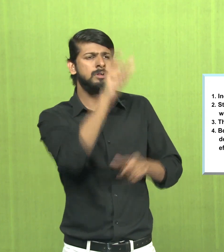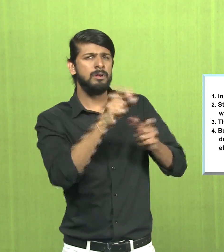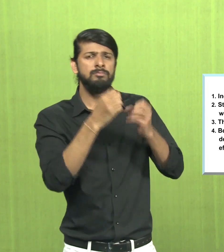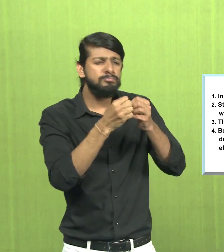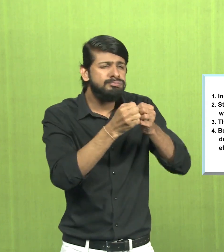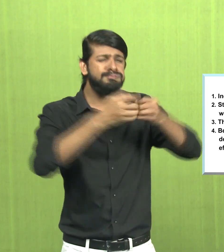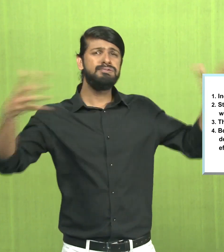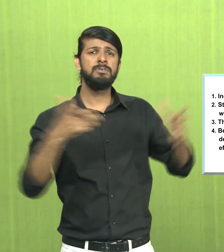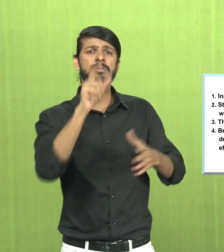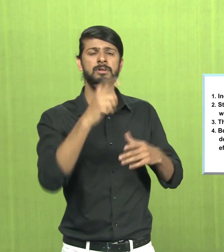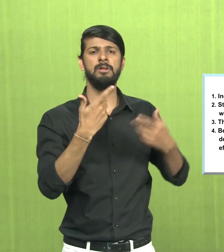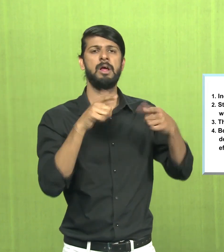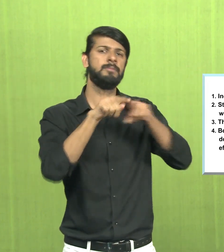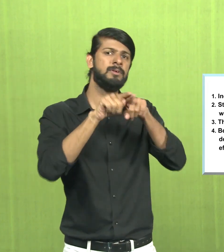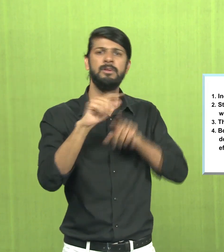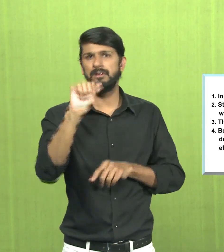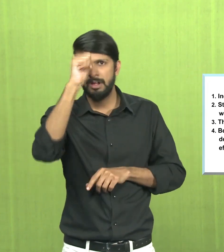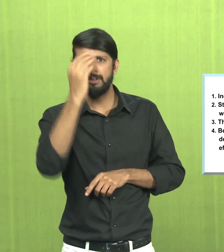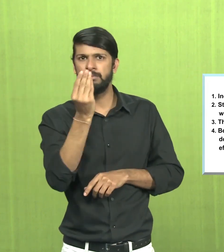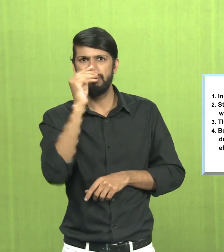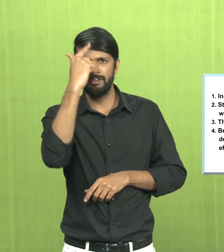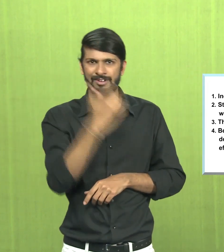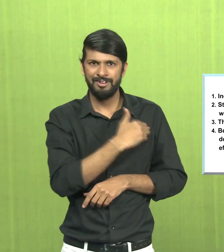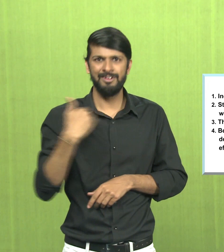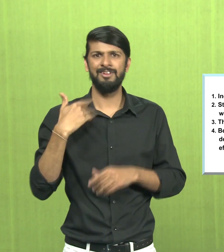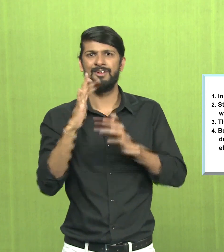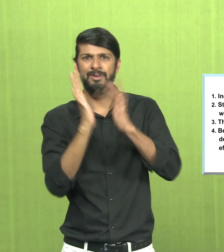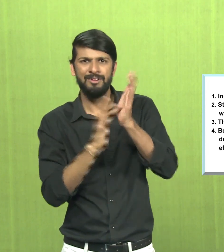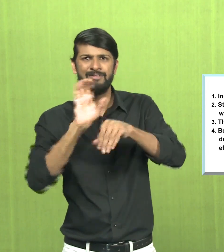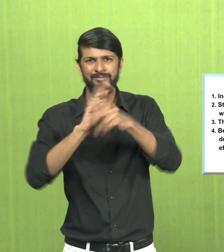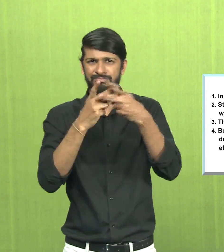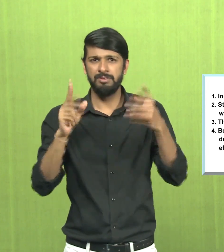Hinduism right now is the third largest religion in the world.